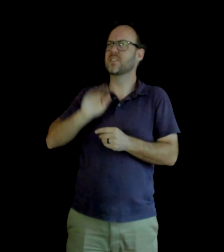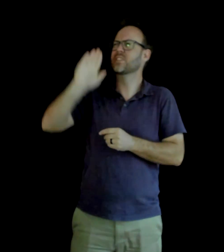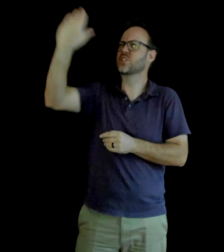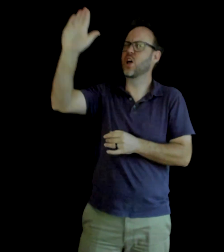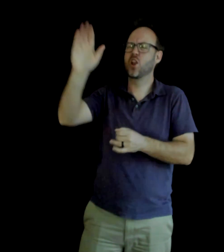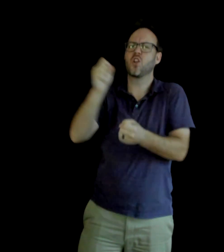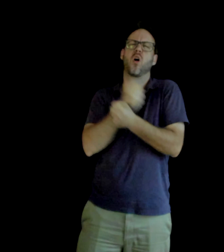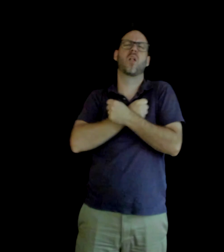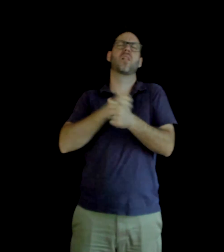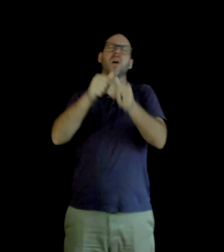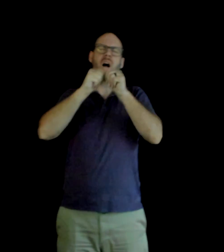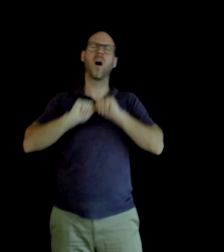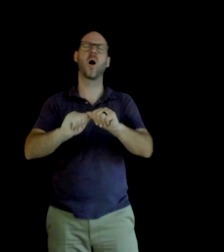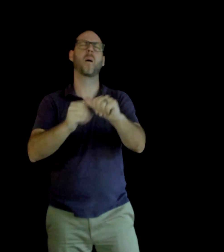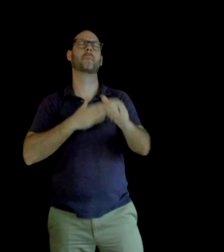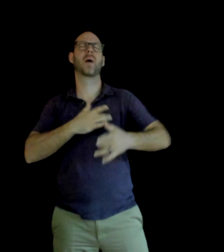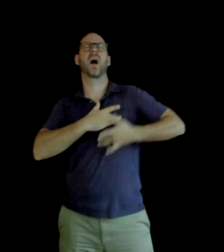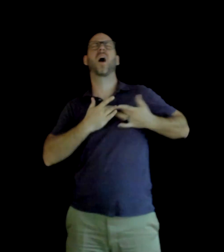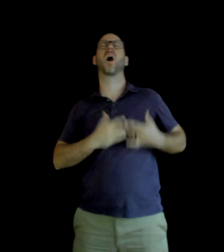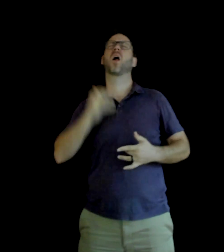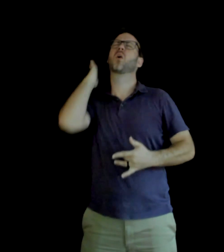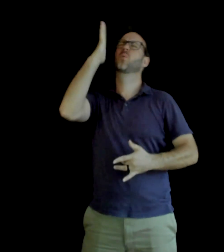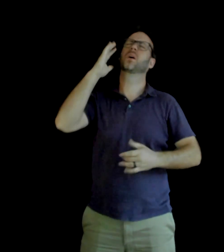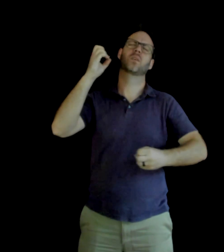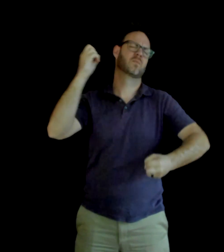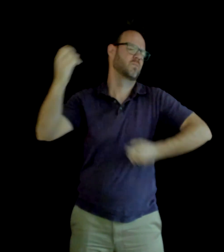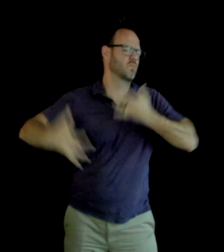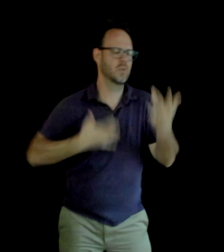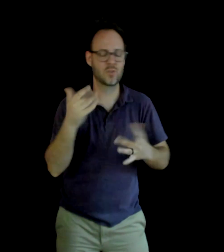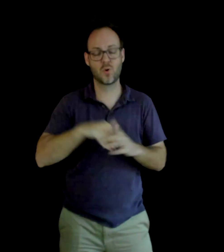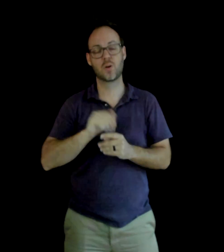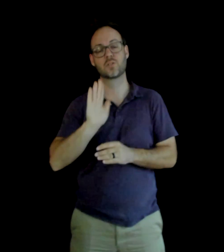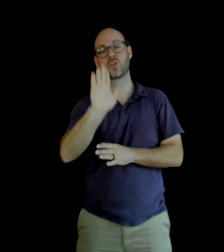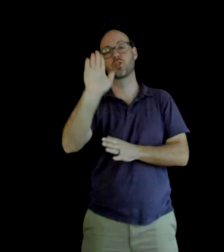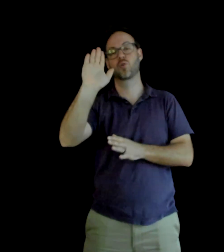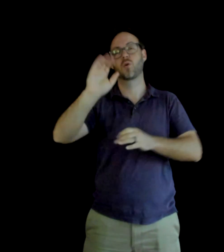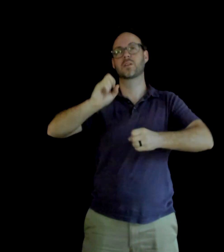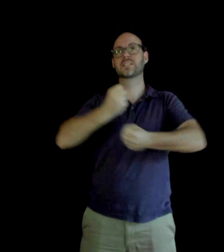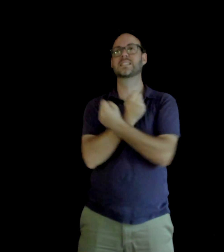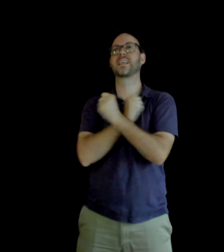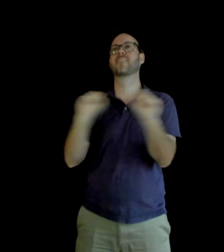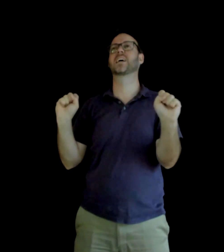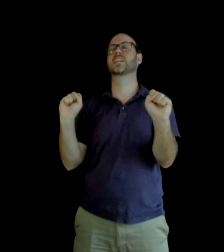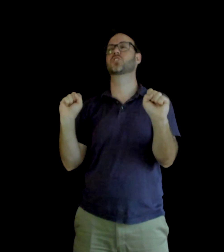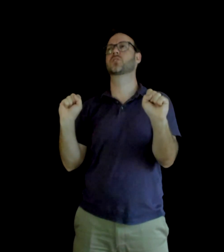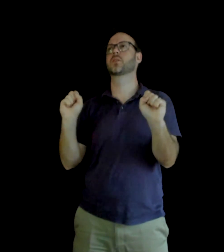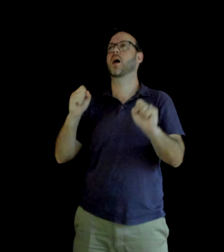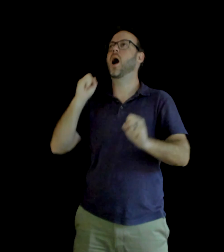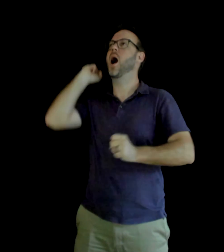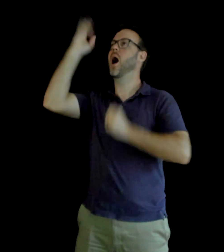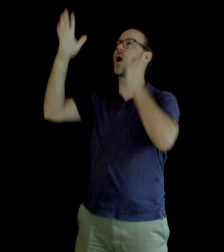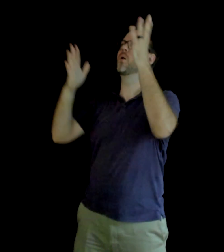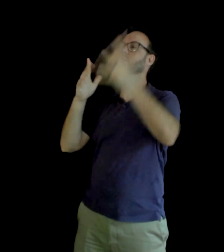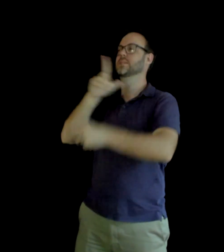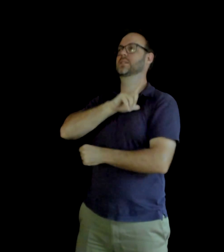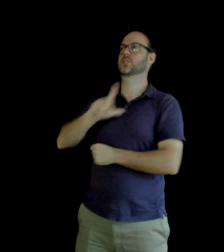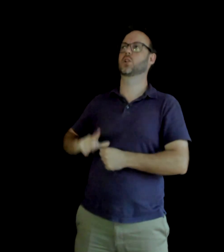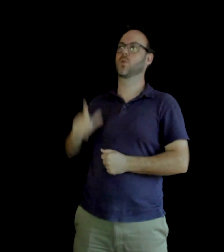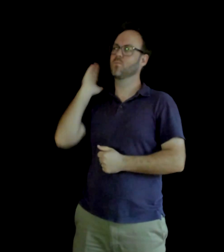love. My heart will rejoice in your salvation. I will sing to the